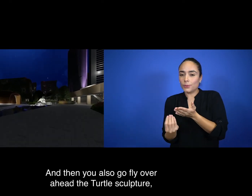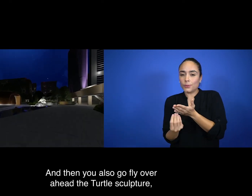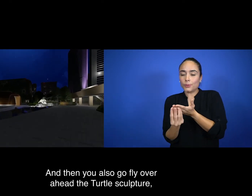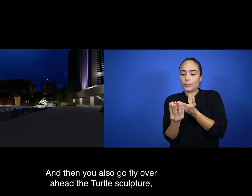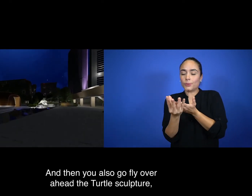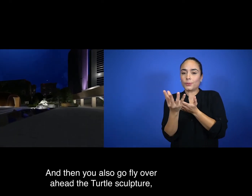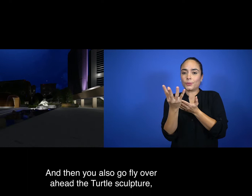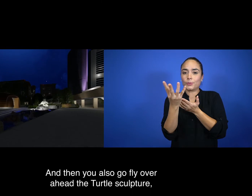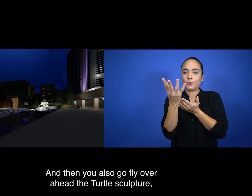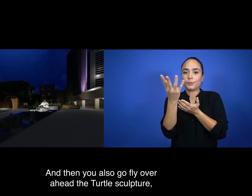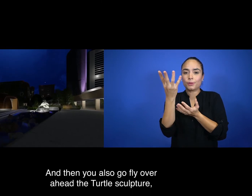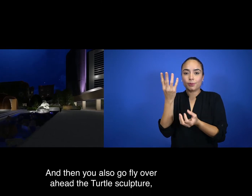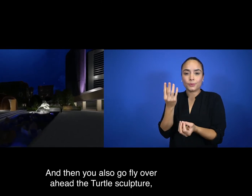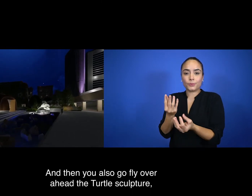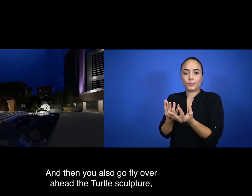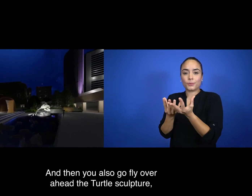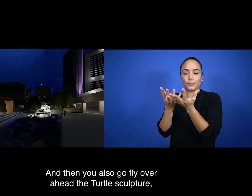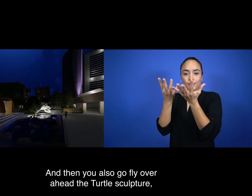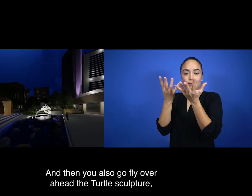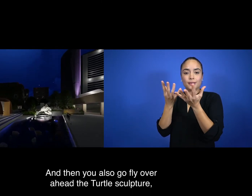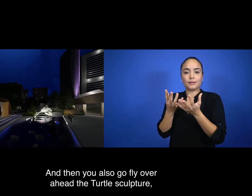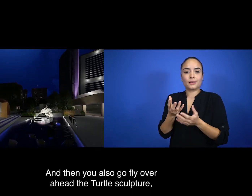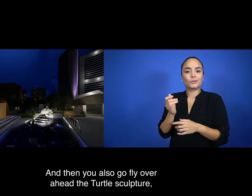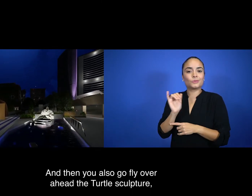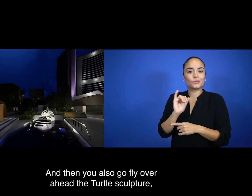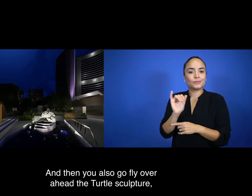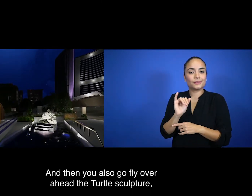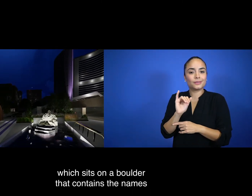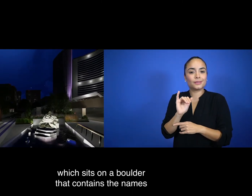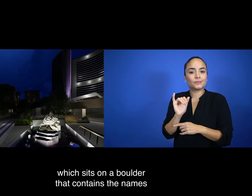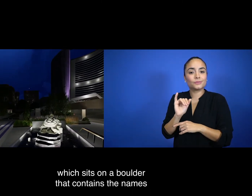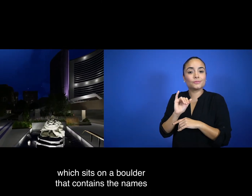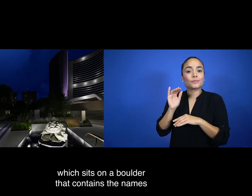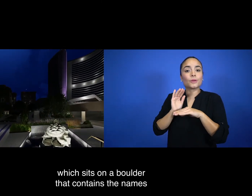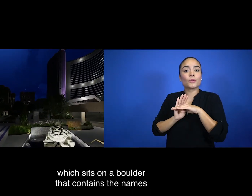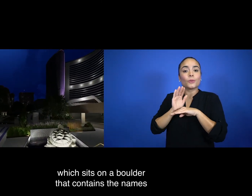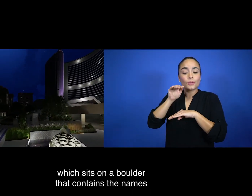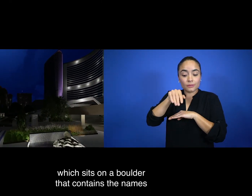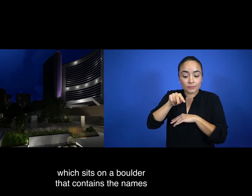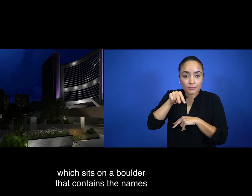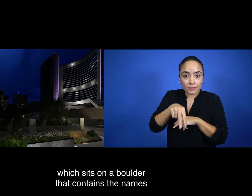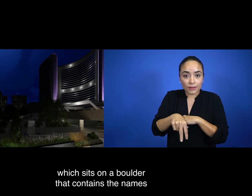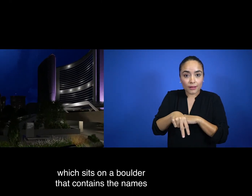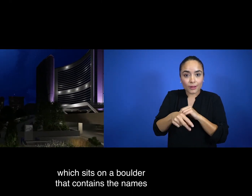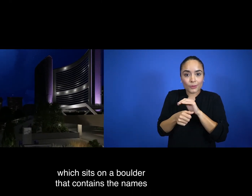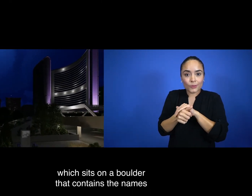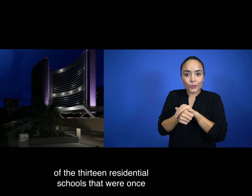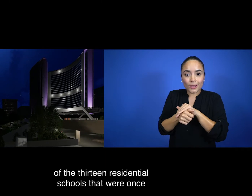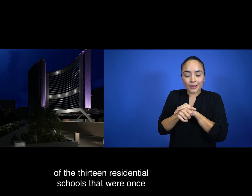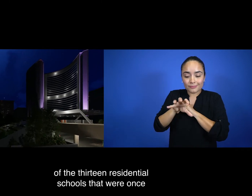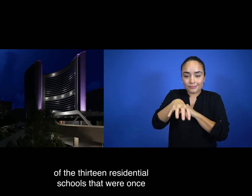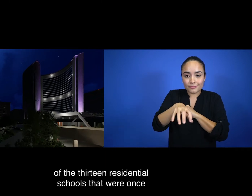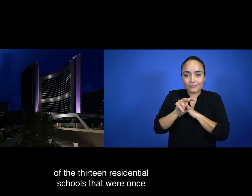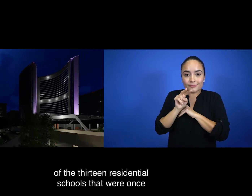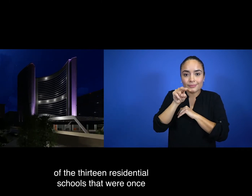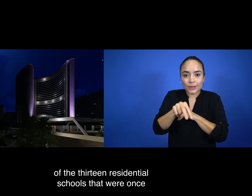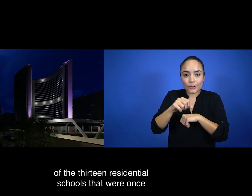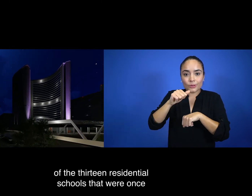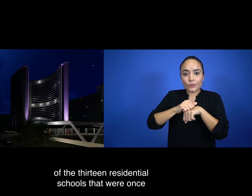you also go fly overhead the turtle sculpture, which sits on a boulder that contains the names of the 13 residential schools that were